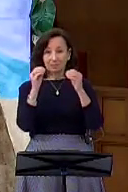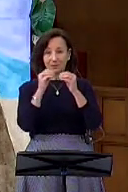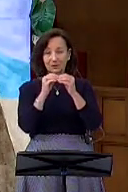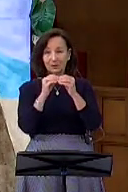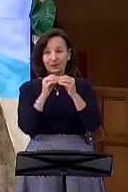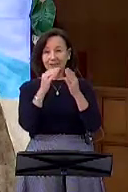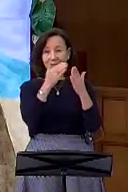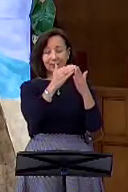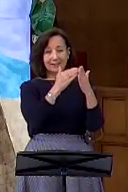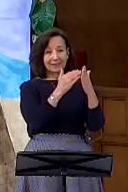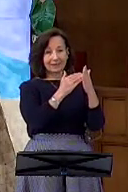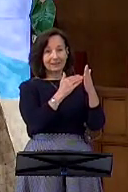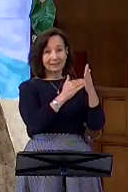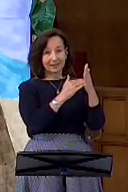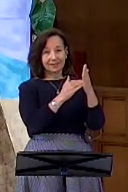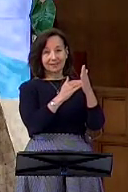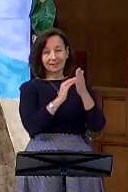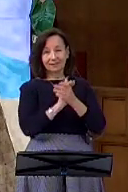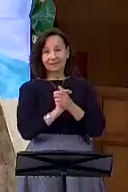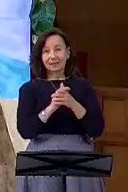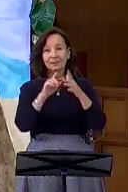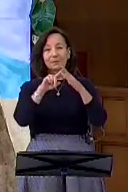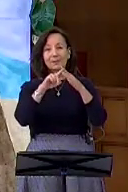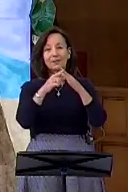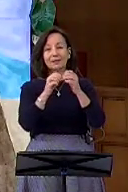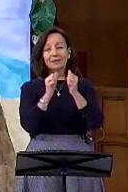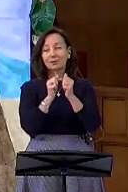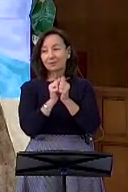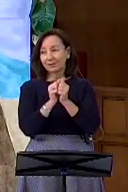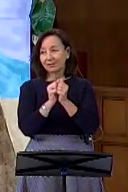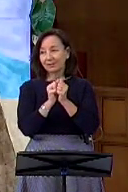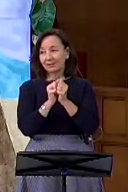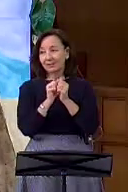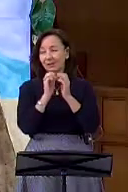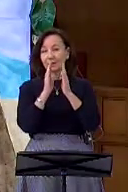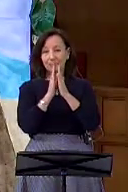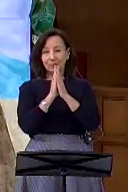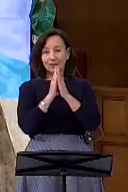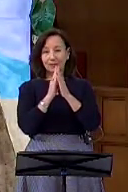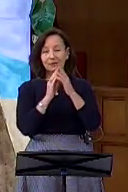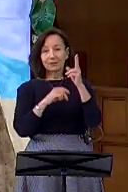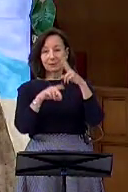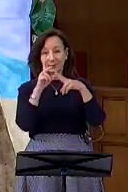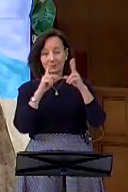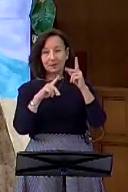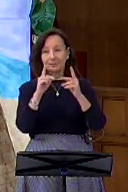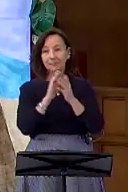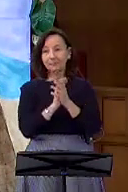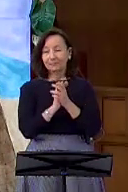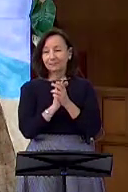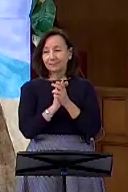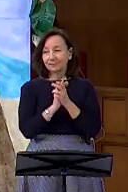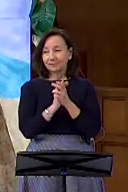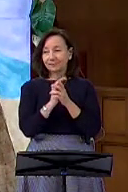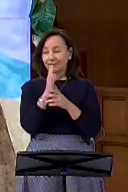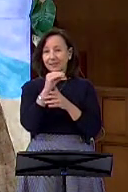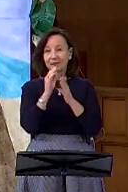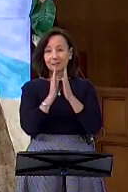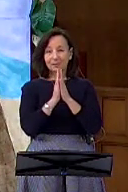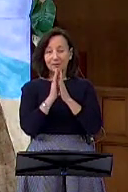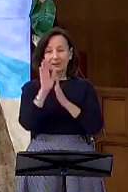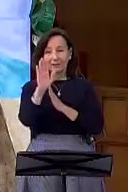a list. They begin with the actual prayers of the people. And the prayer there